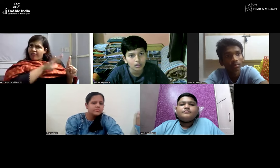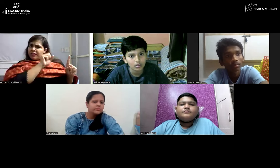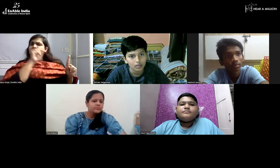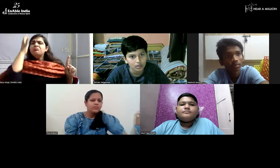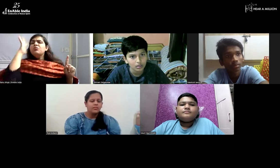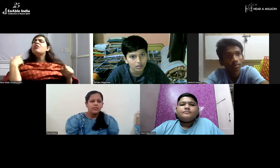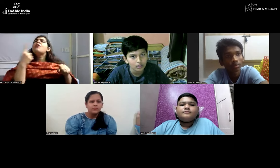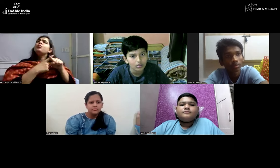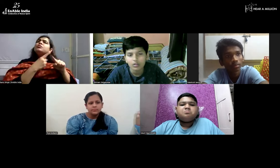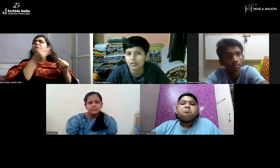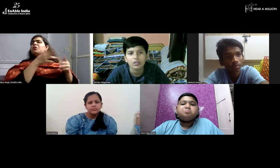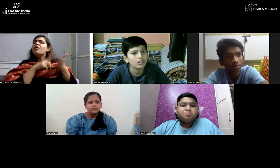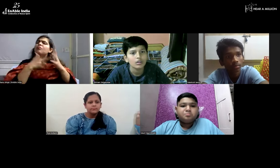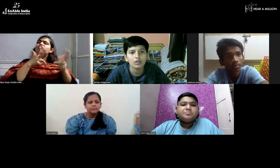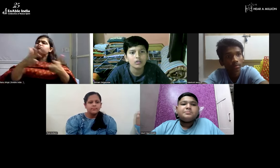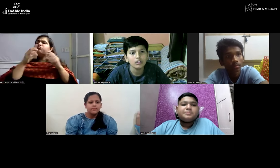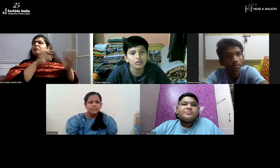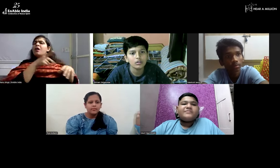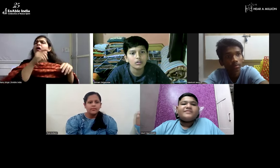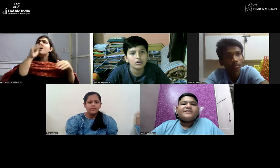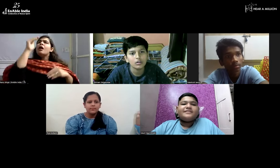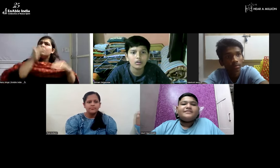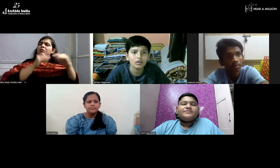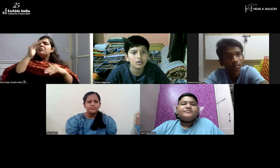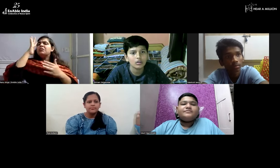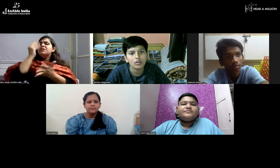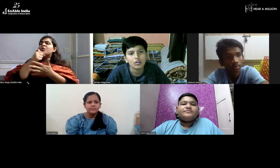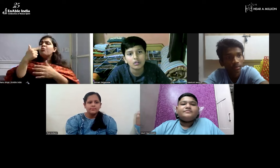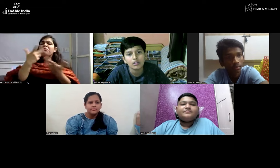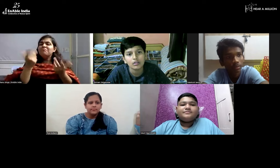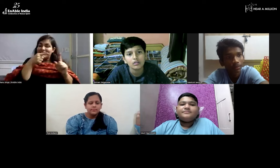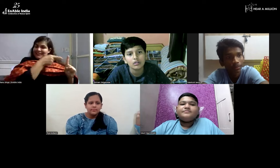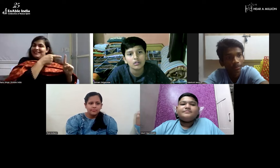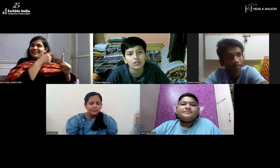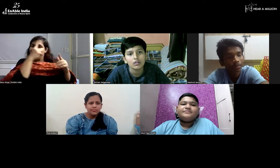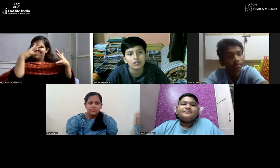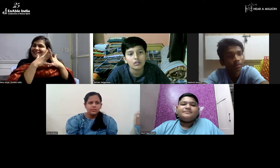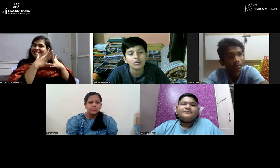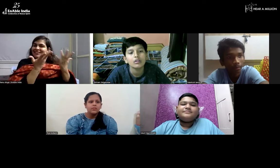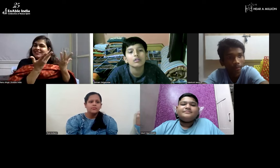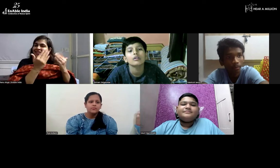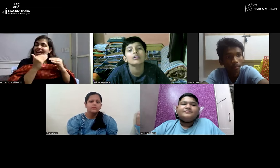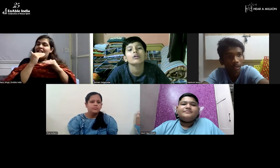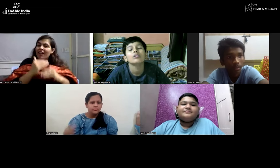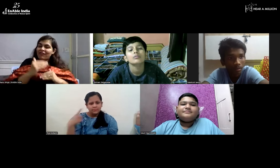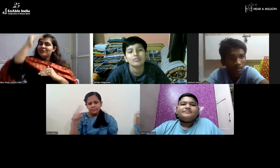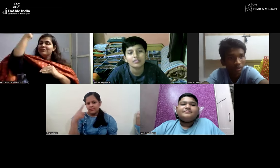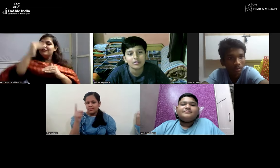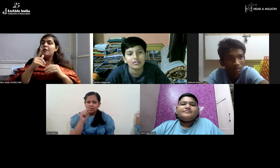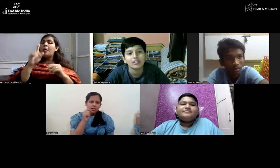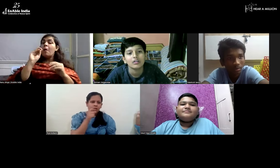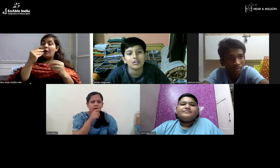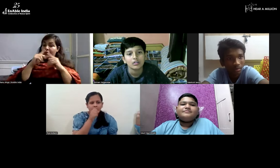Okay. Anyone would. If Okay. generally people like they talk and have fun, so like is